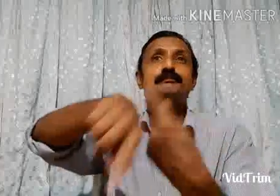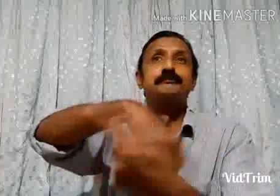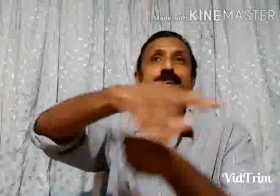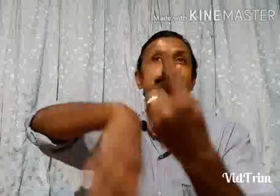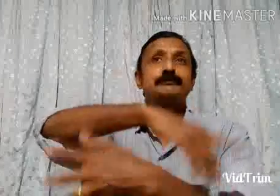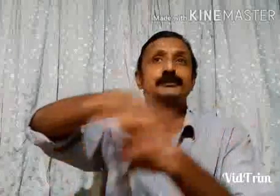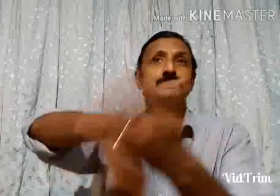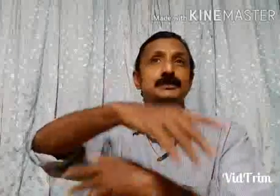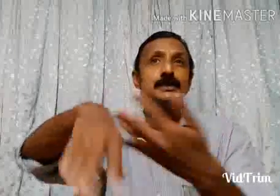in